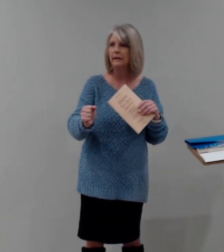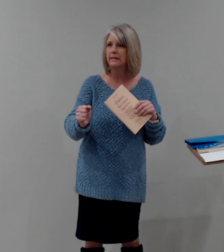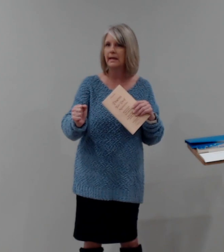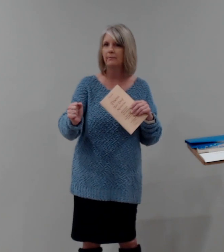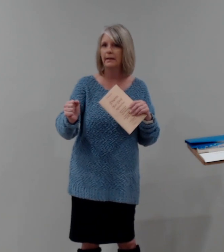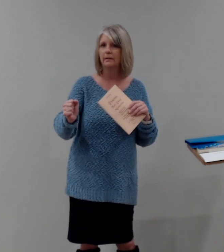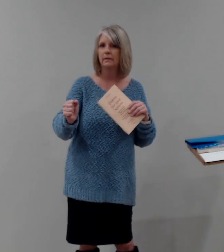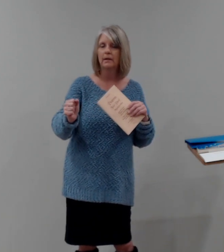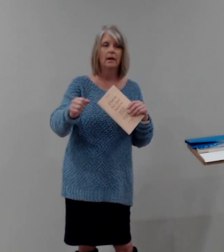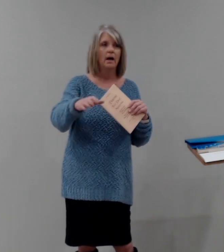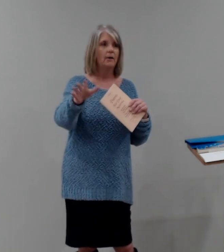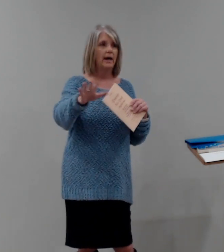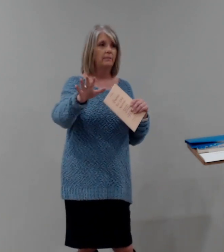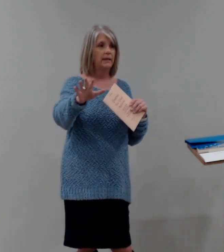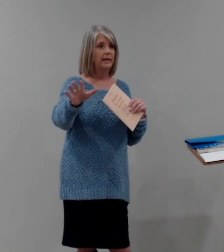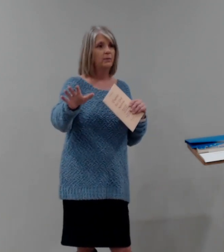like me. Okay, but anyway,